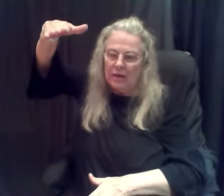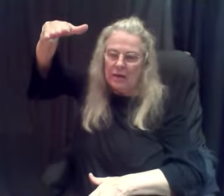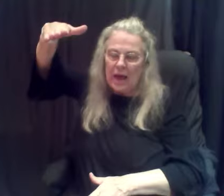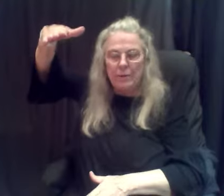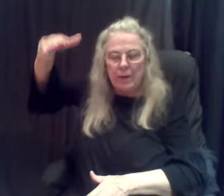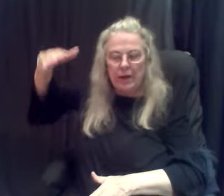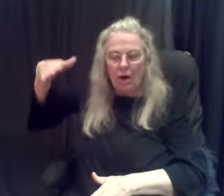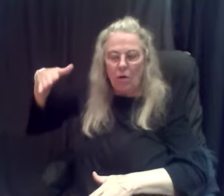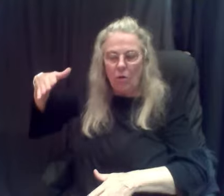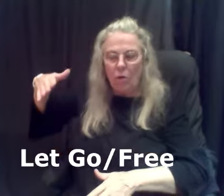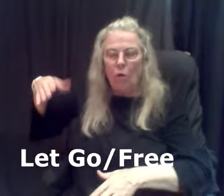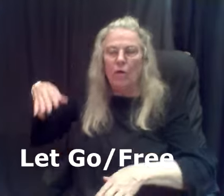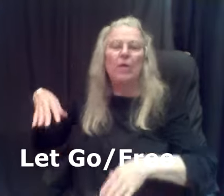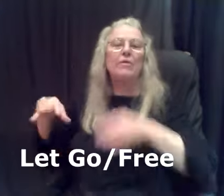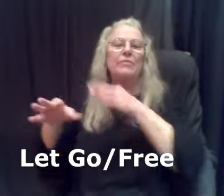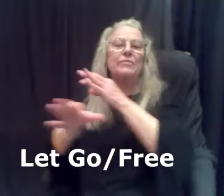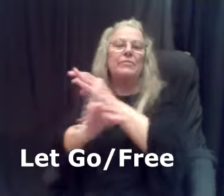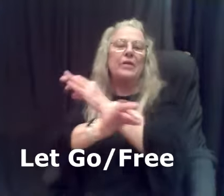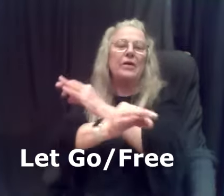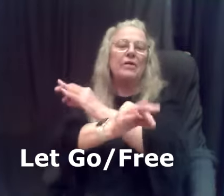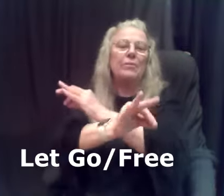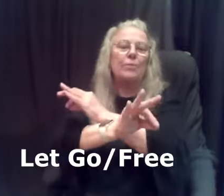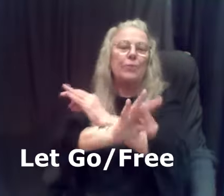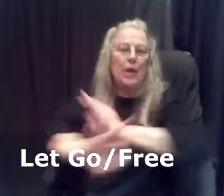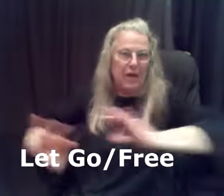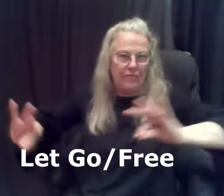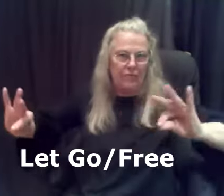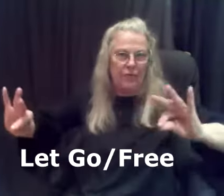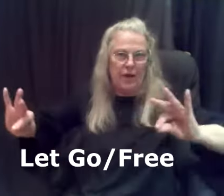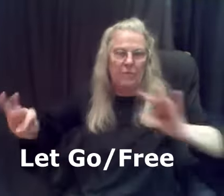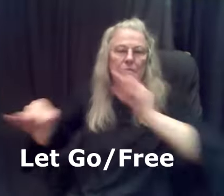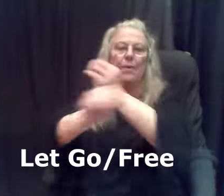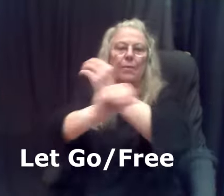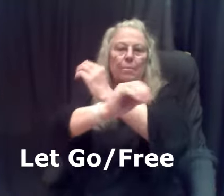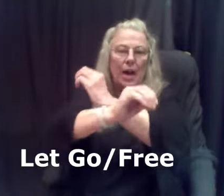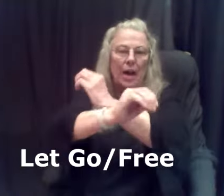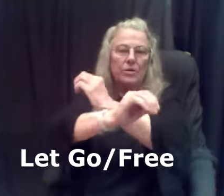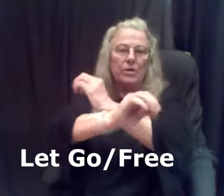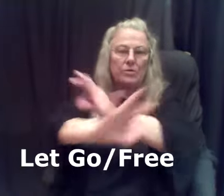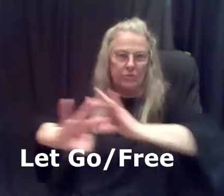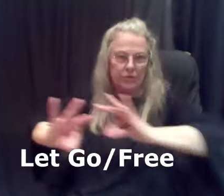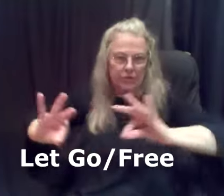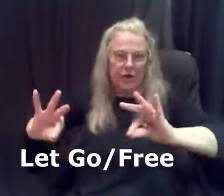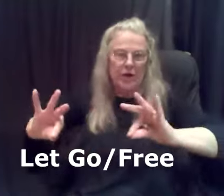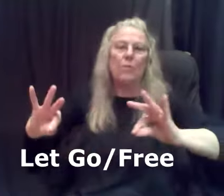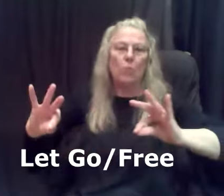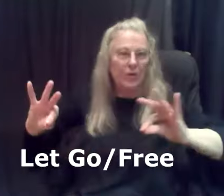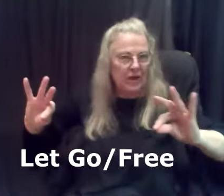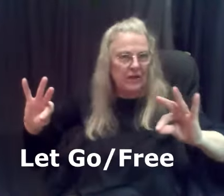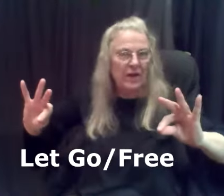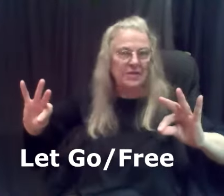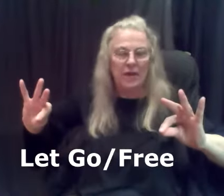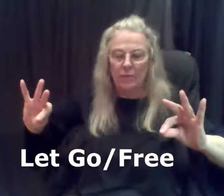Let me go, or break it free. Bound to freedom. And we've done that sign